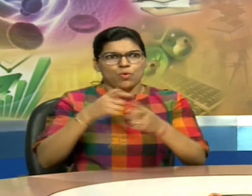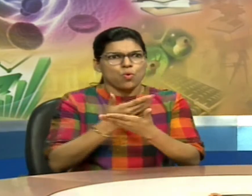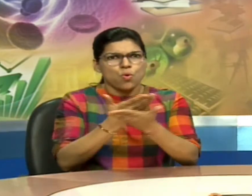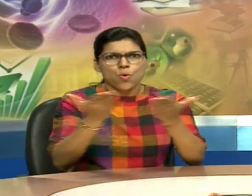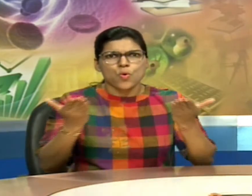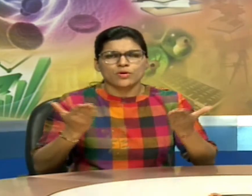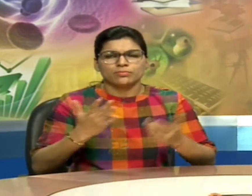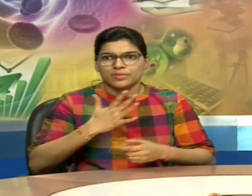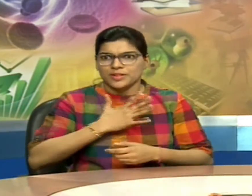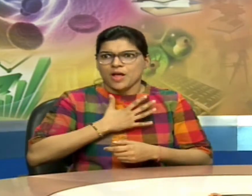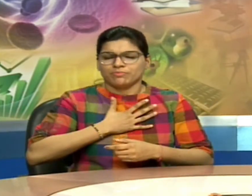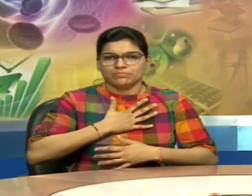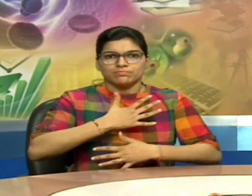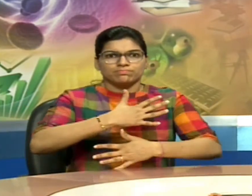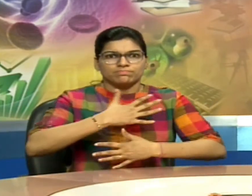creatures,